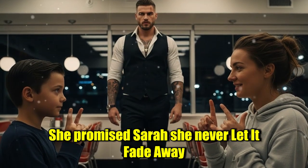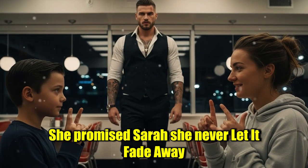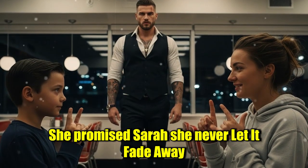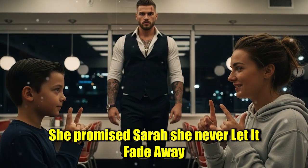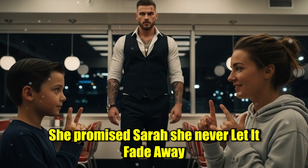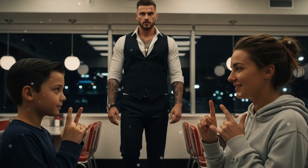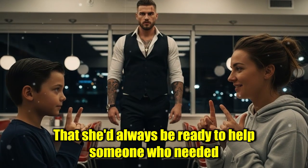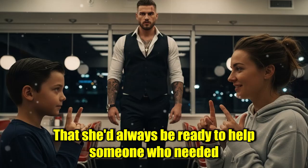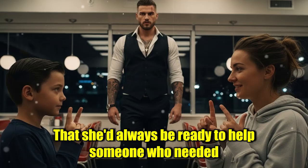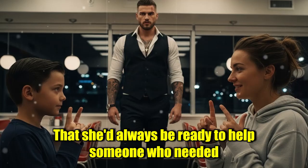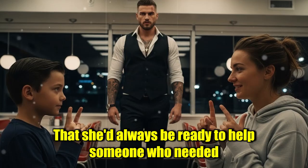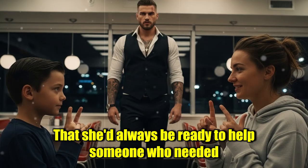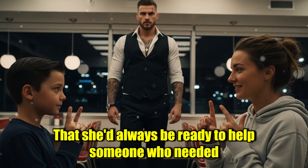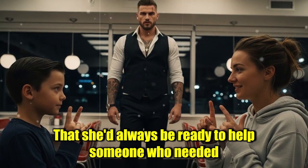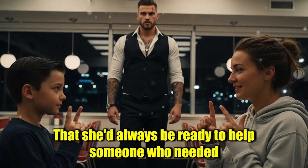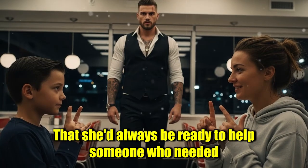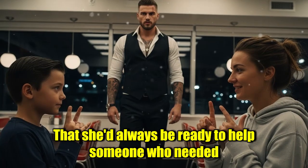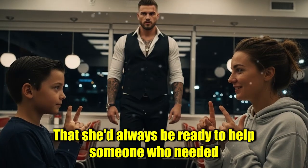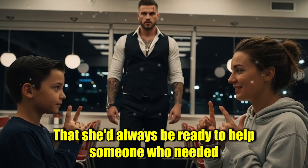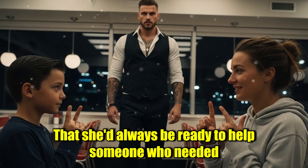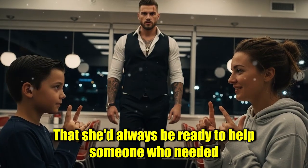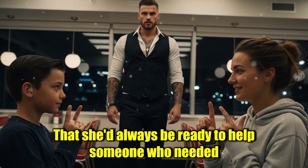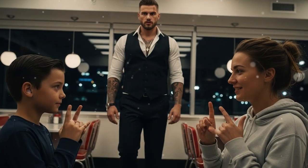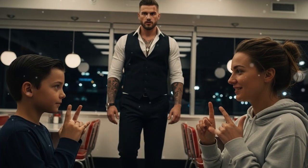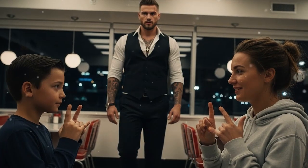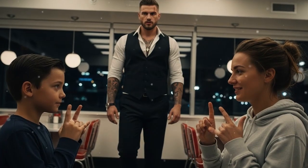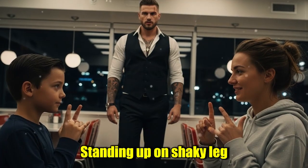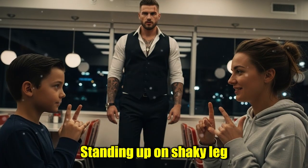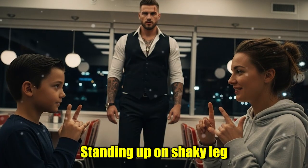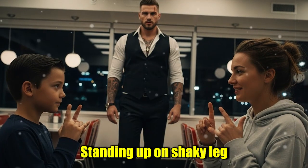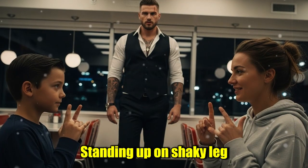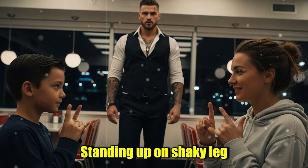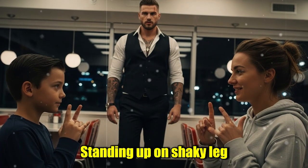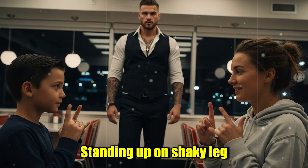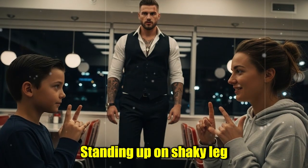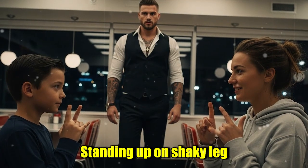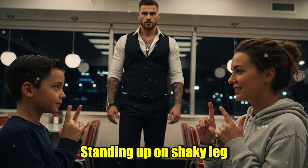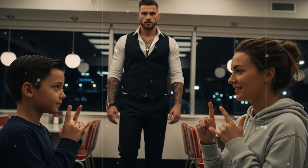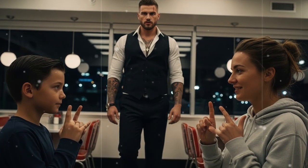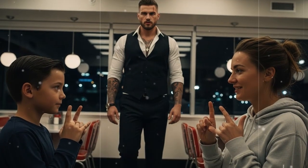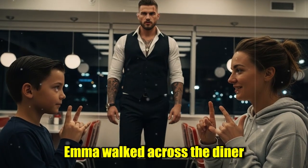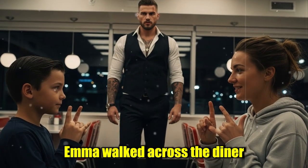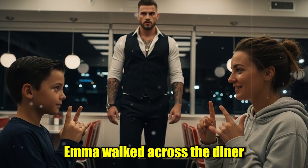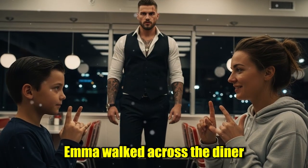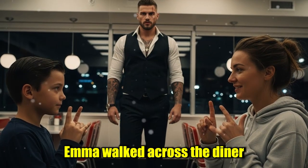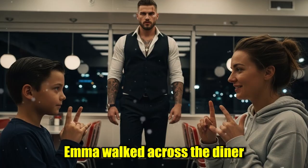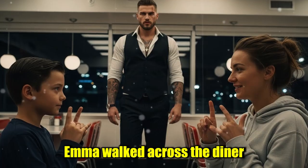fade away, that she'd always be ready to help someone who needed it. Standing up on shaky legs, Emma walked across the